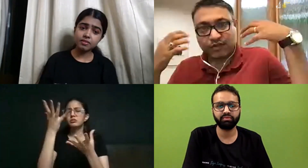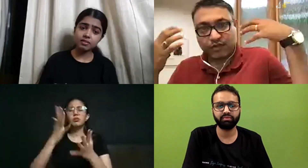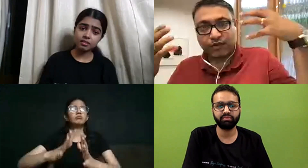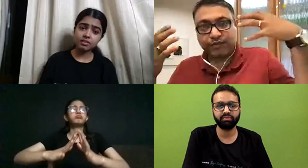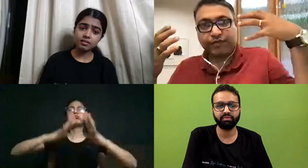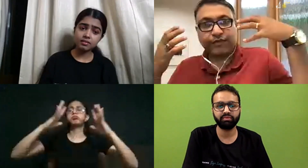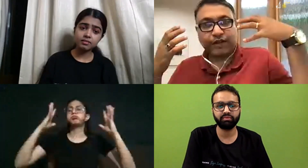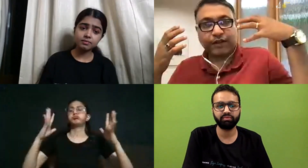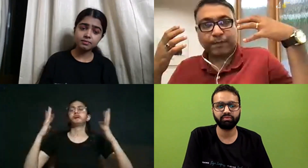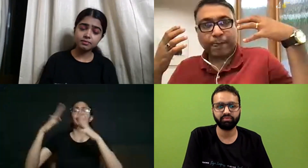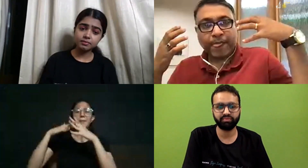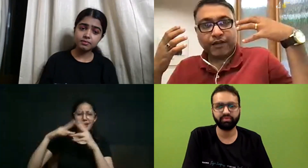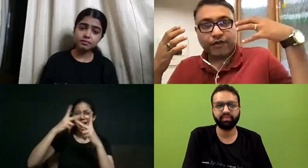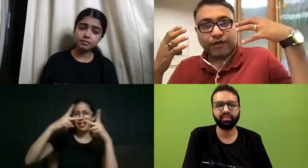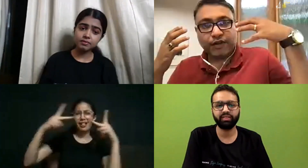and there is so much of